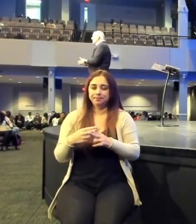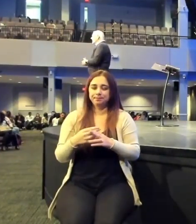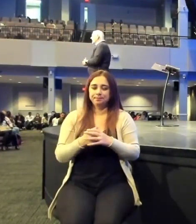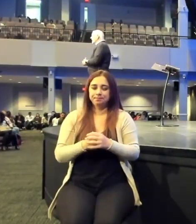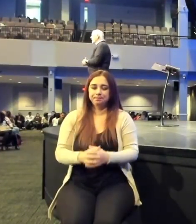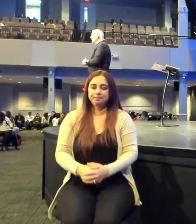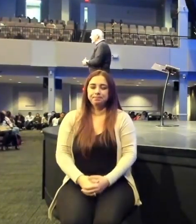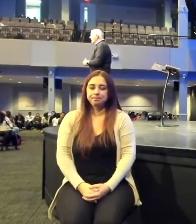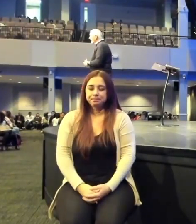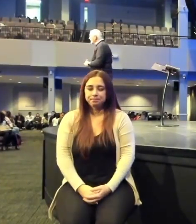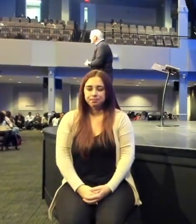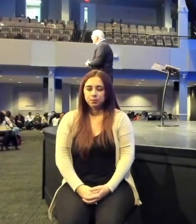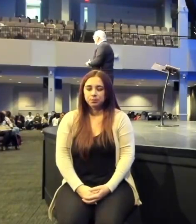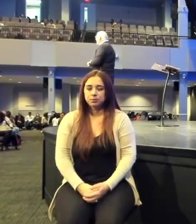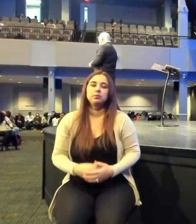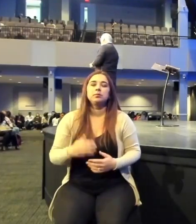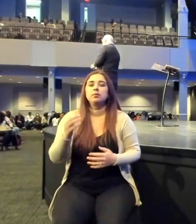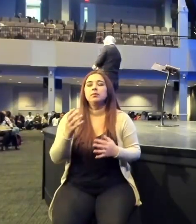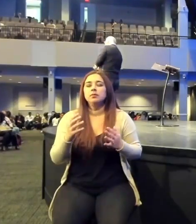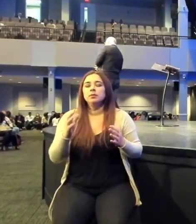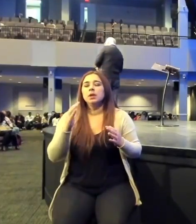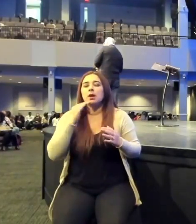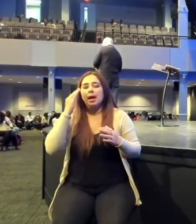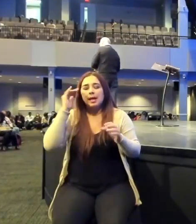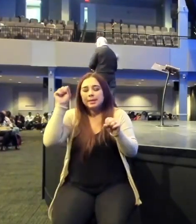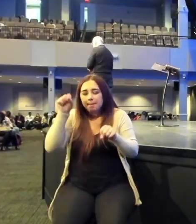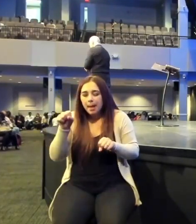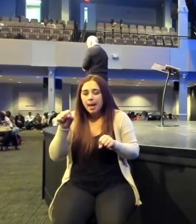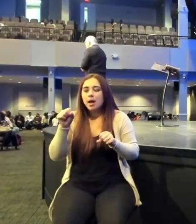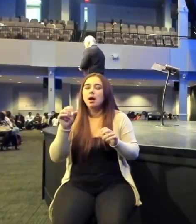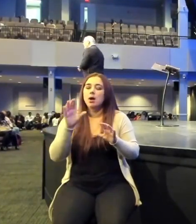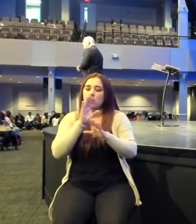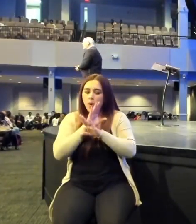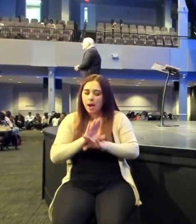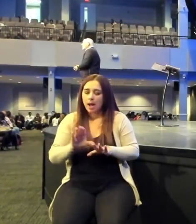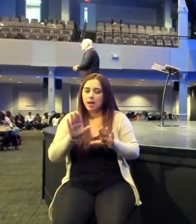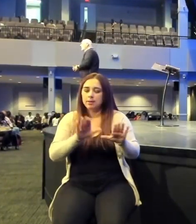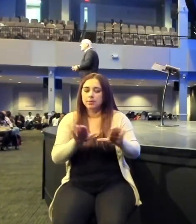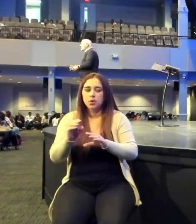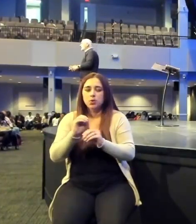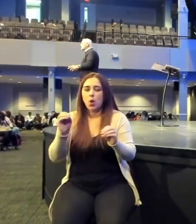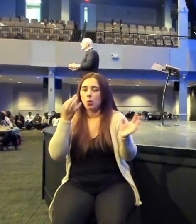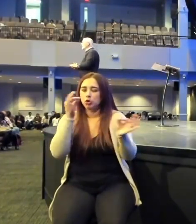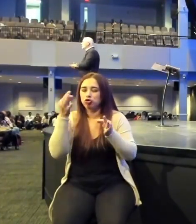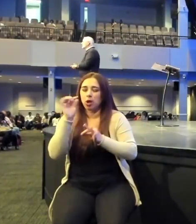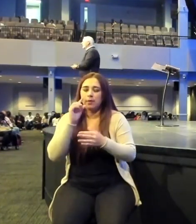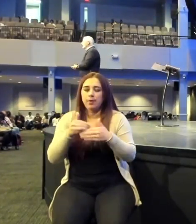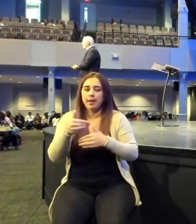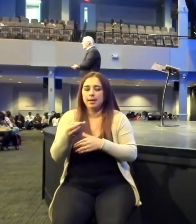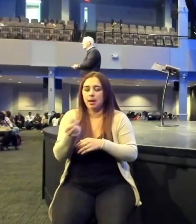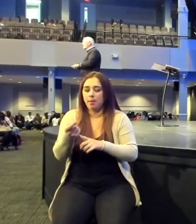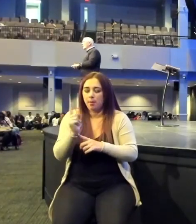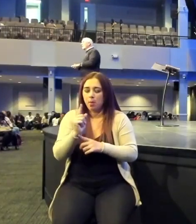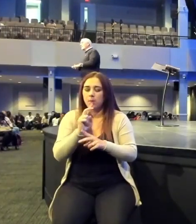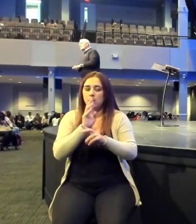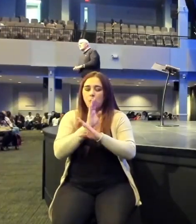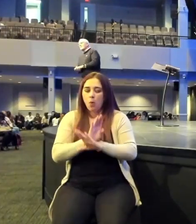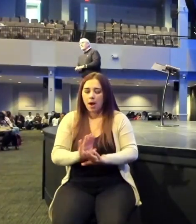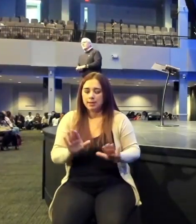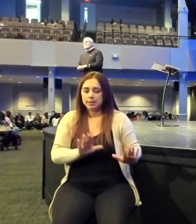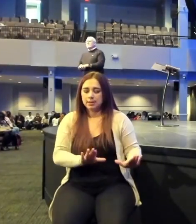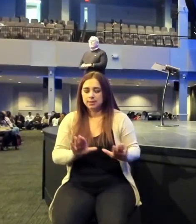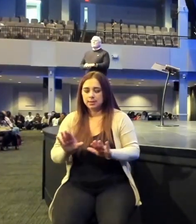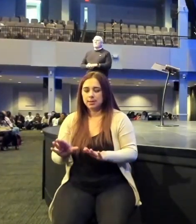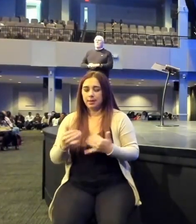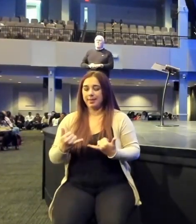name. Our heads are bowed, our eyes are closed. I'm going to ask that no one be looking around or moving about for the next few moments, very quiet, very